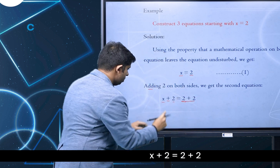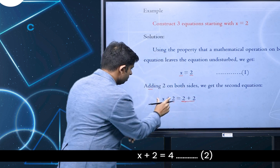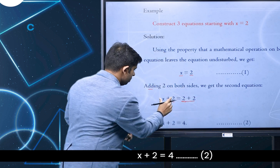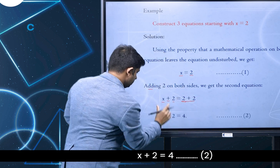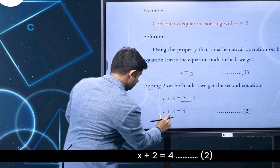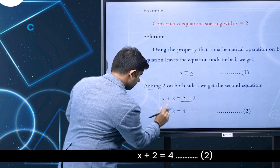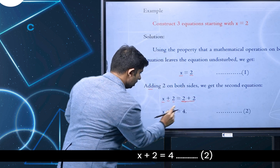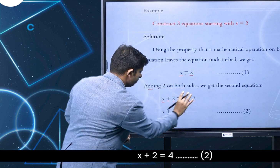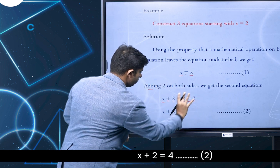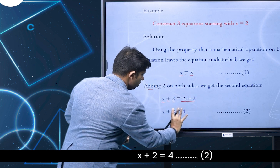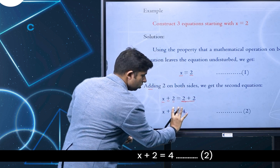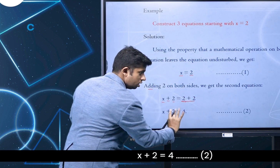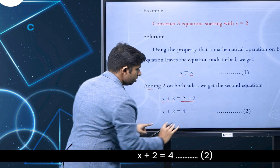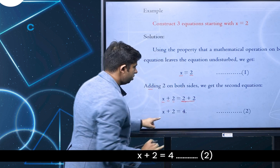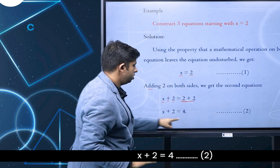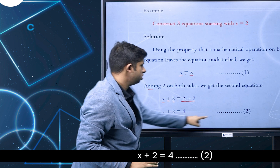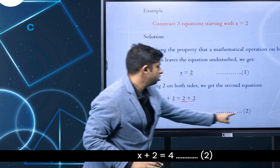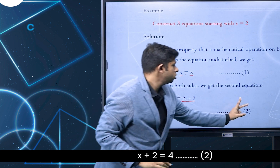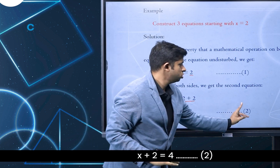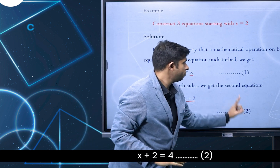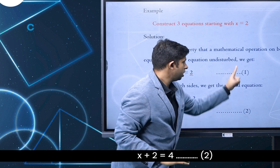X plus 2 equals to 4, which is the second equation.